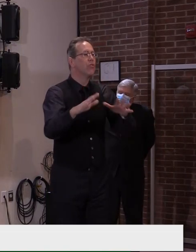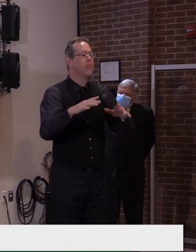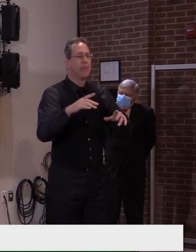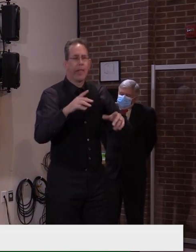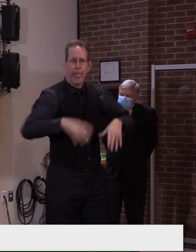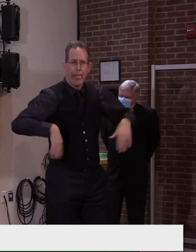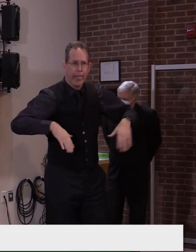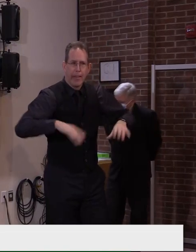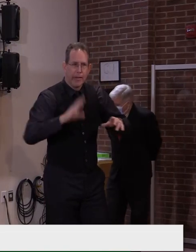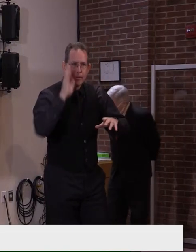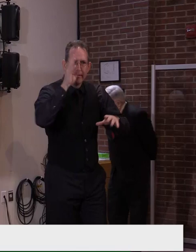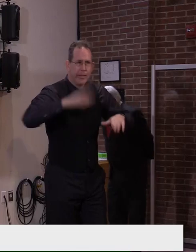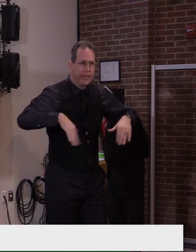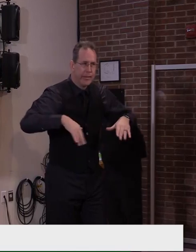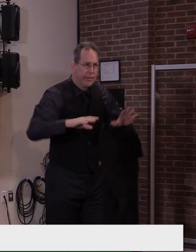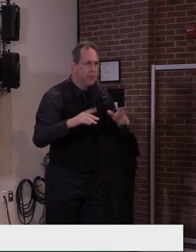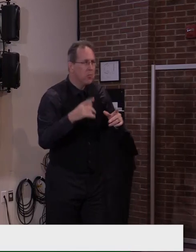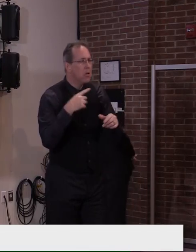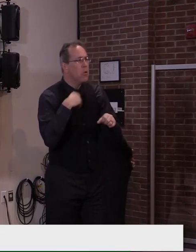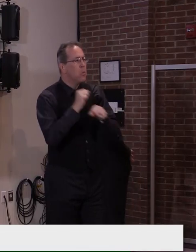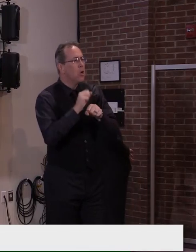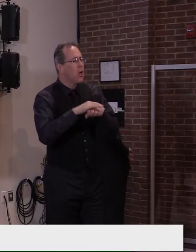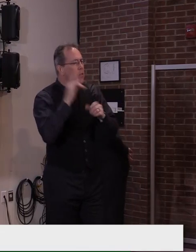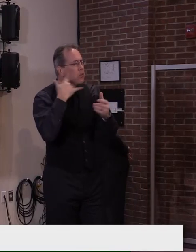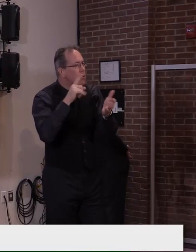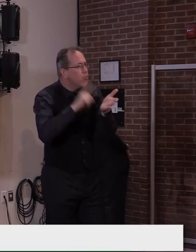tuned. Thank you.